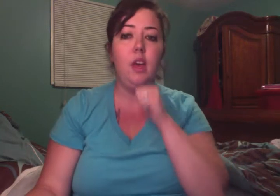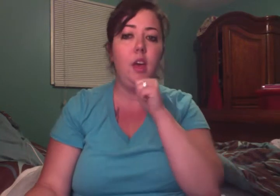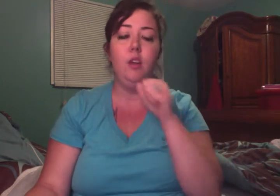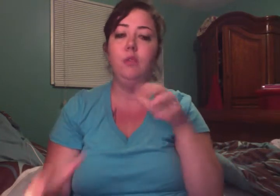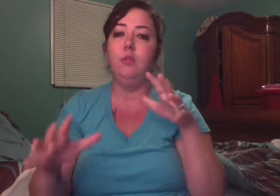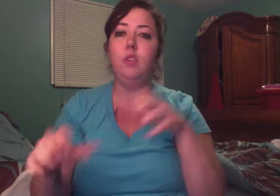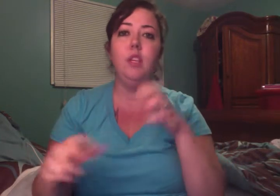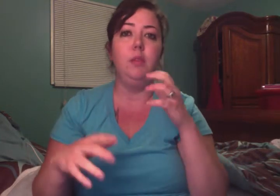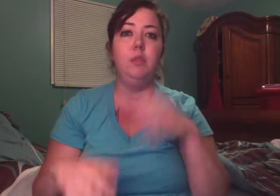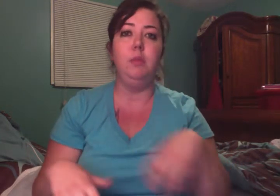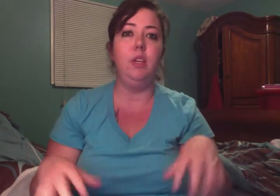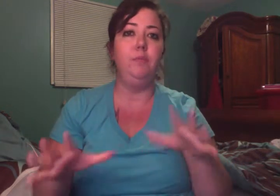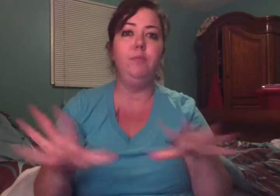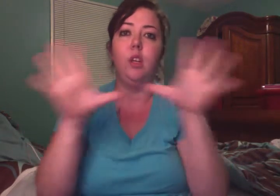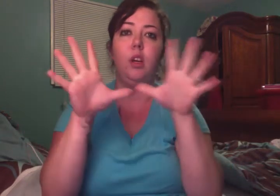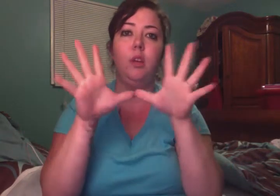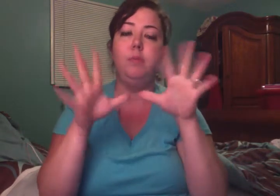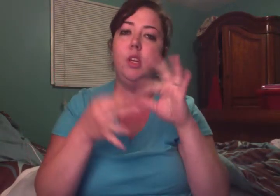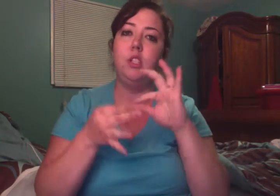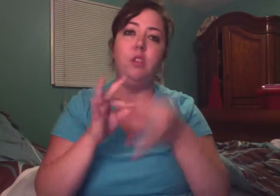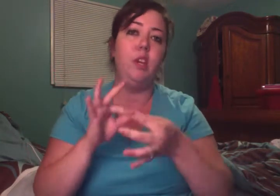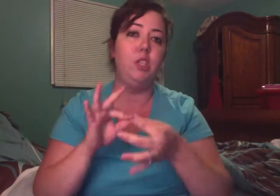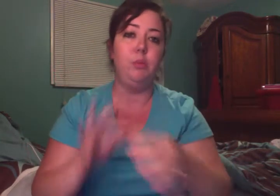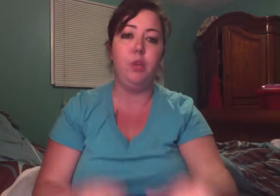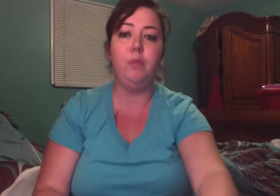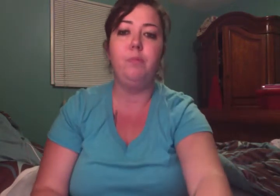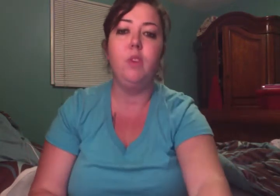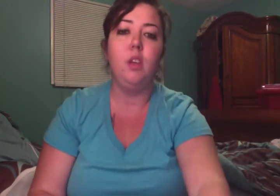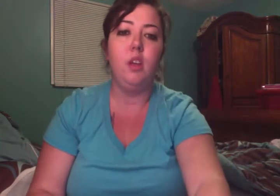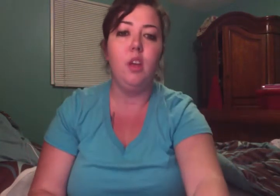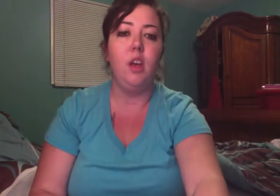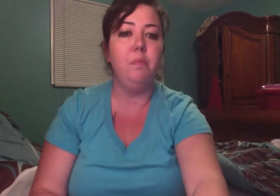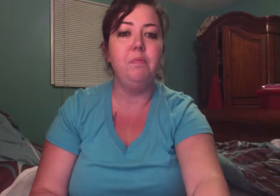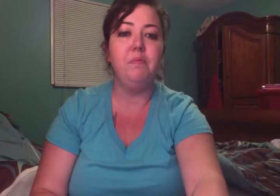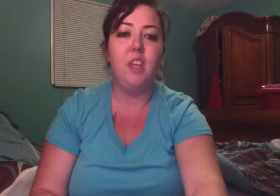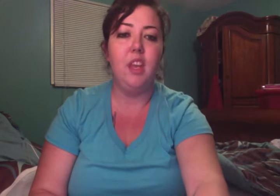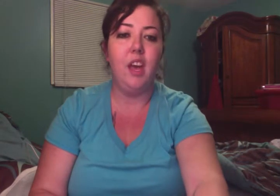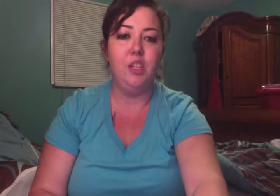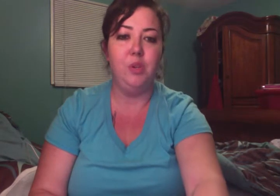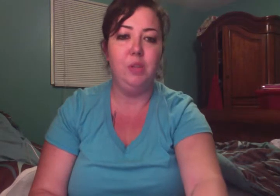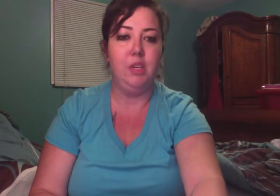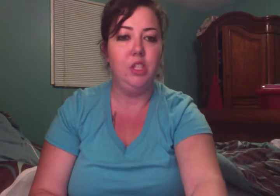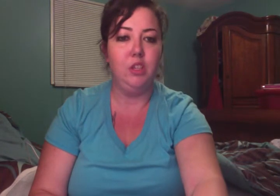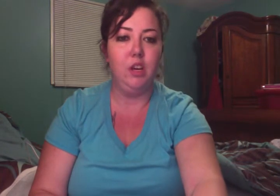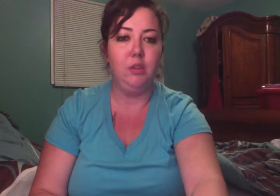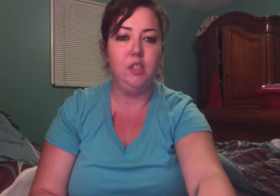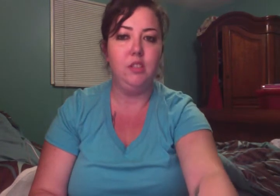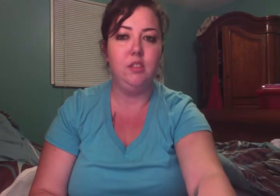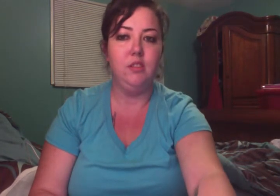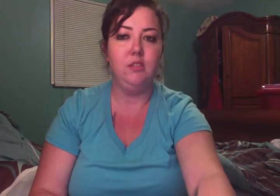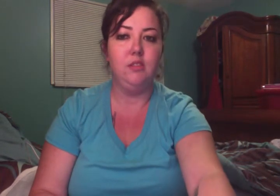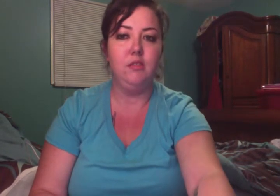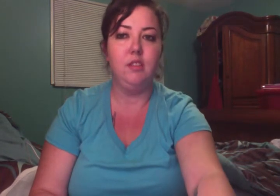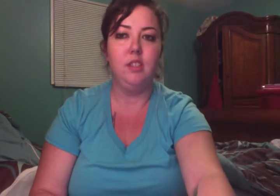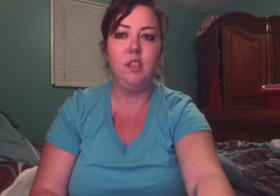don't claim to be a certified interpreter. Um, I just wanted to make sure that was